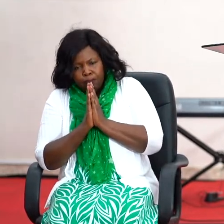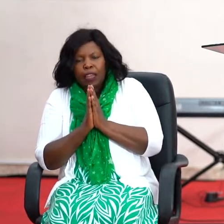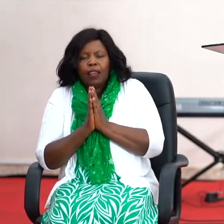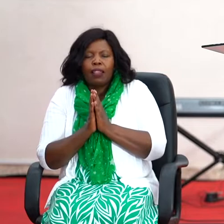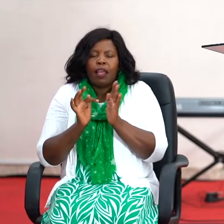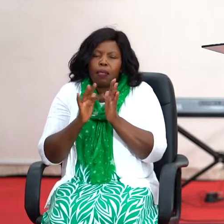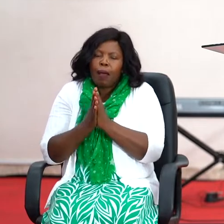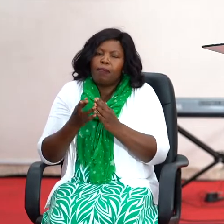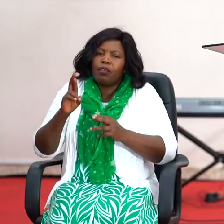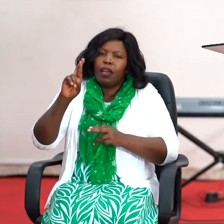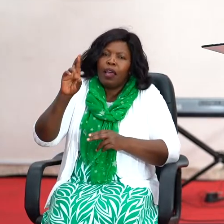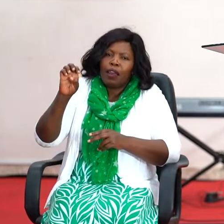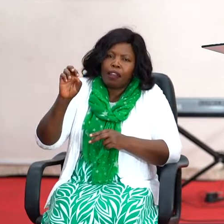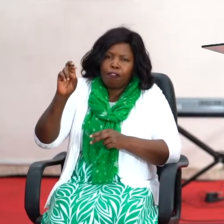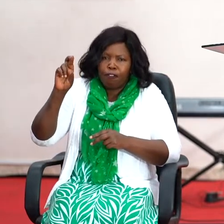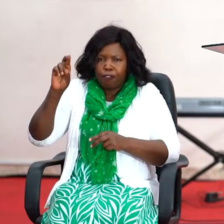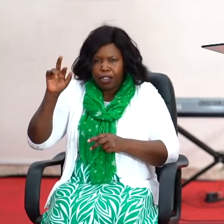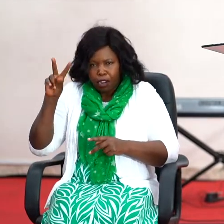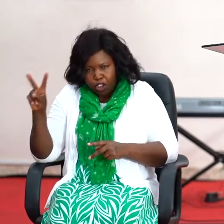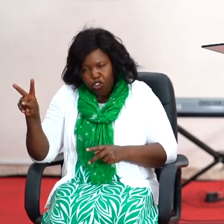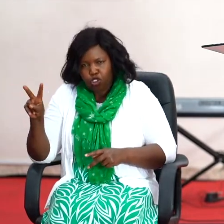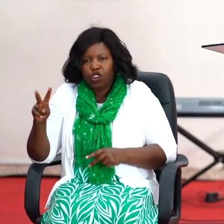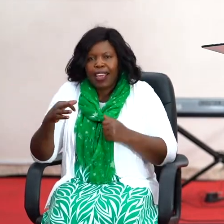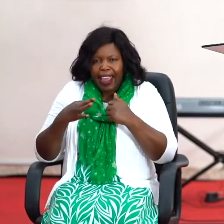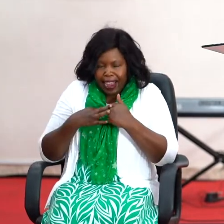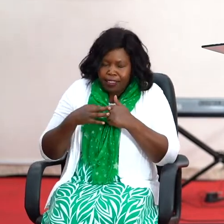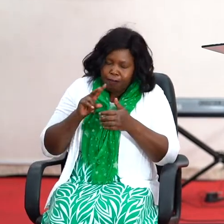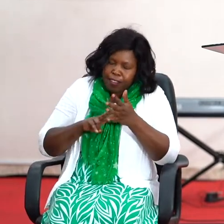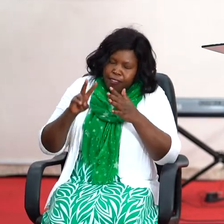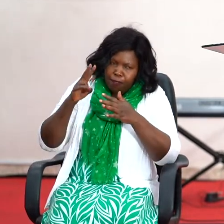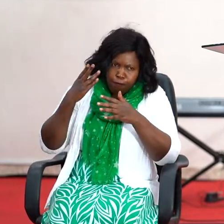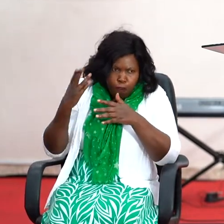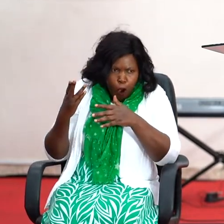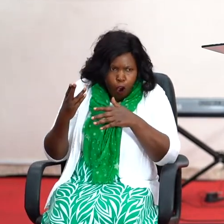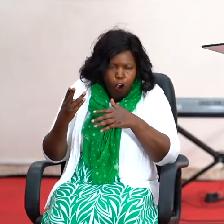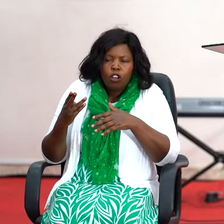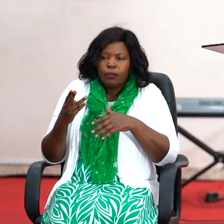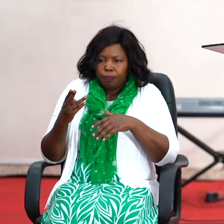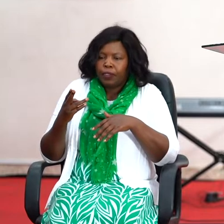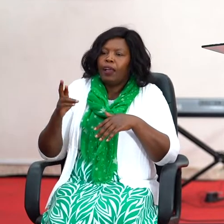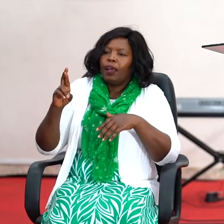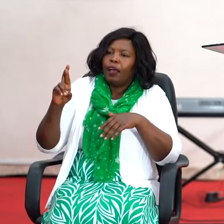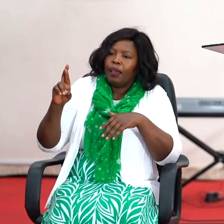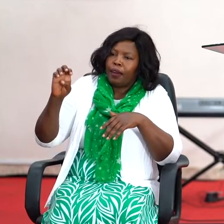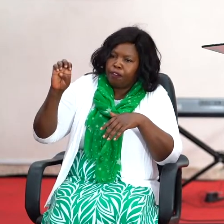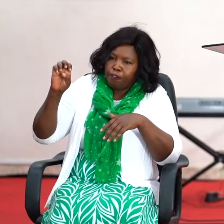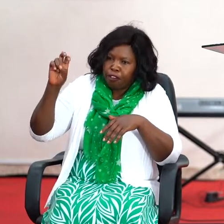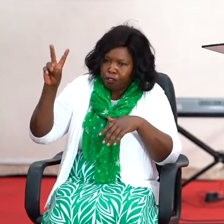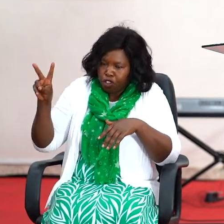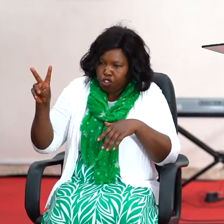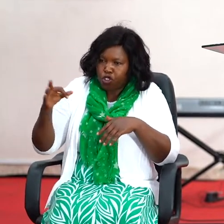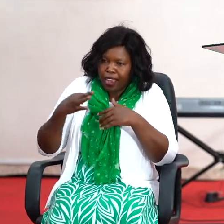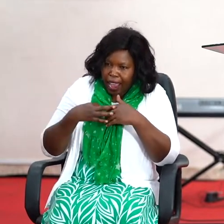Revelations, chapter 8, verse 3 and 4. The Bible says in Revelations chapter 8, verse 3